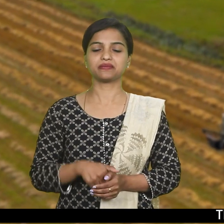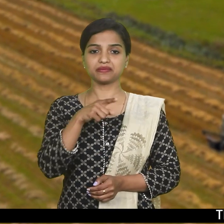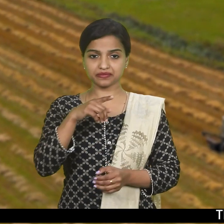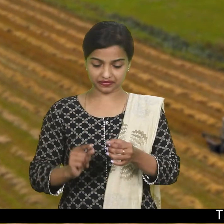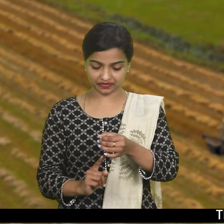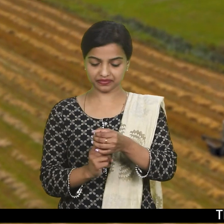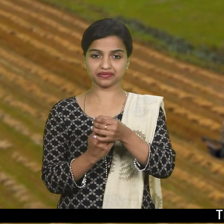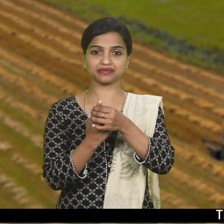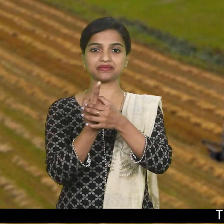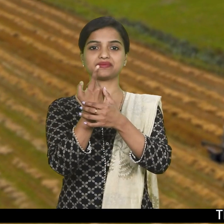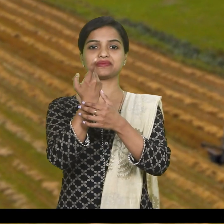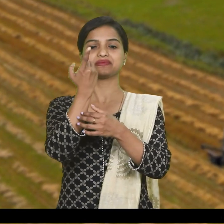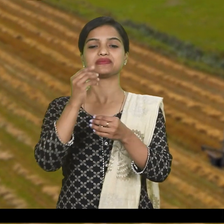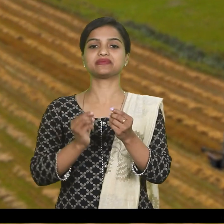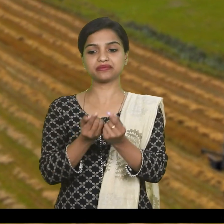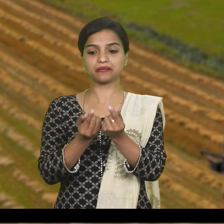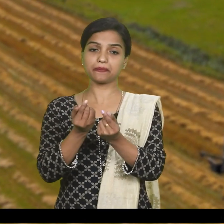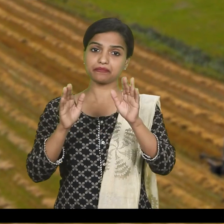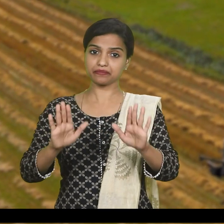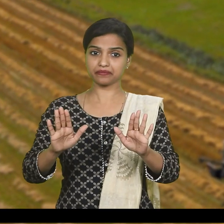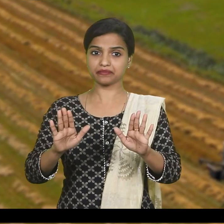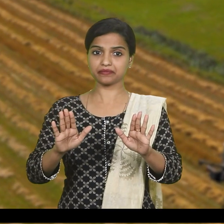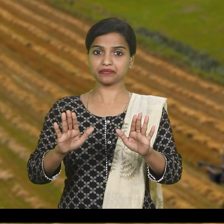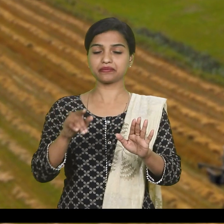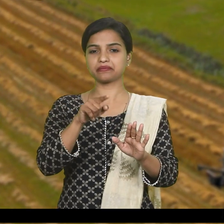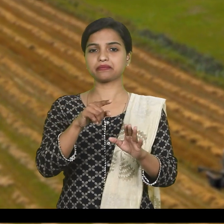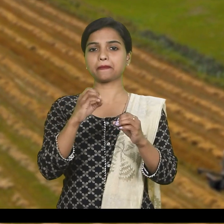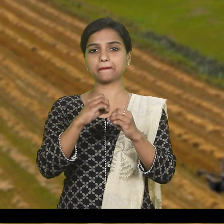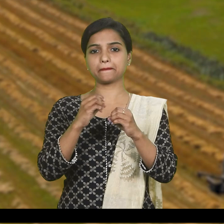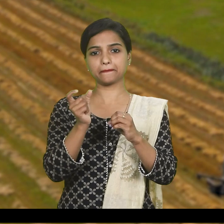They grow into plants but may be sterile.